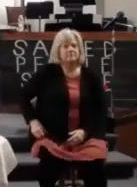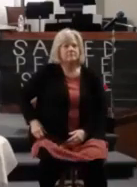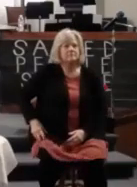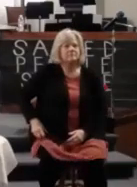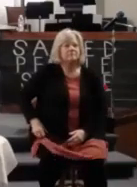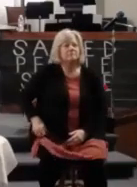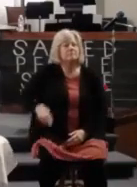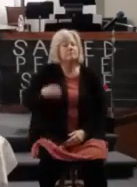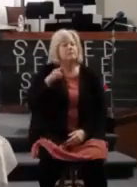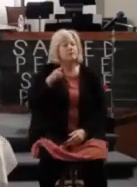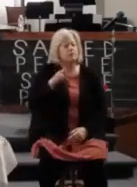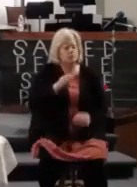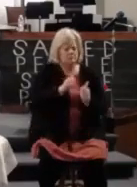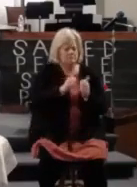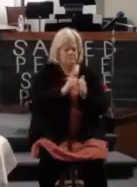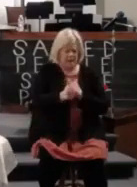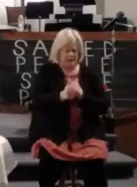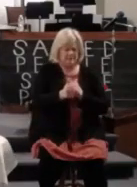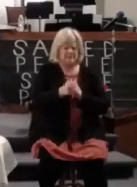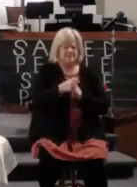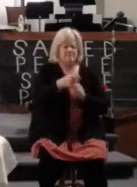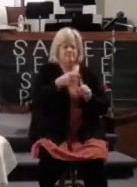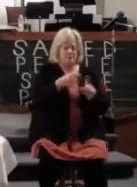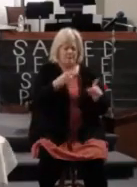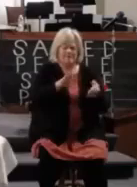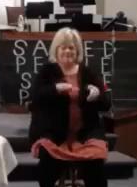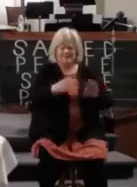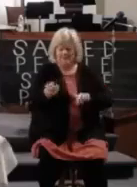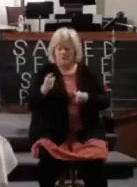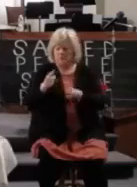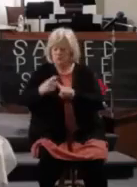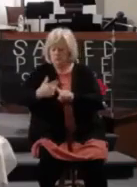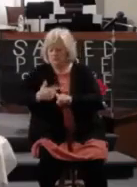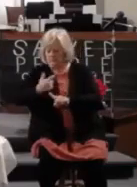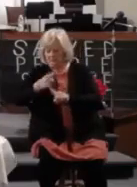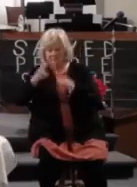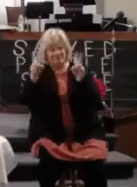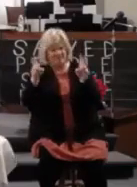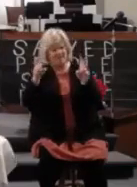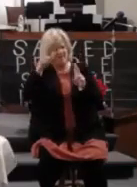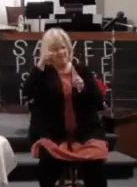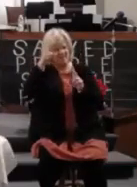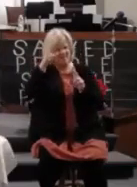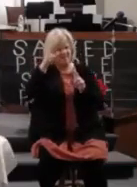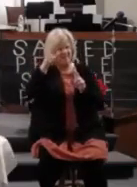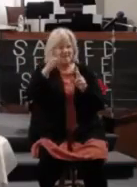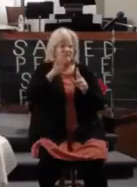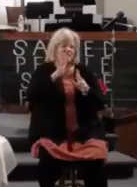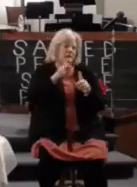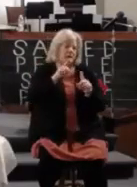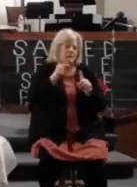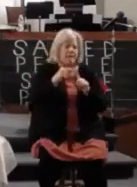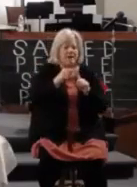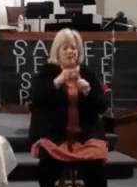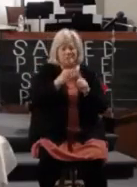The phrase to pass from death to life is spoken in the perfect past tense.